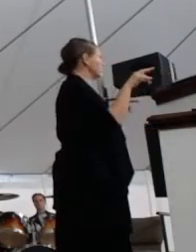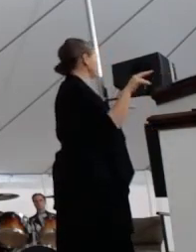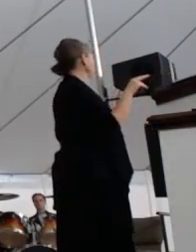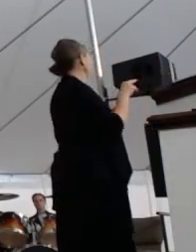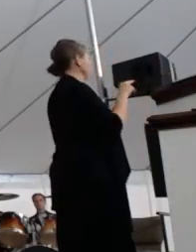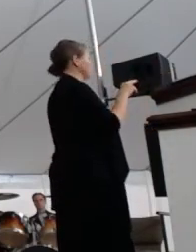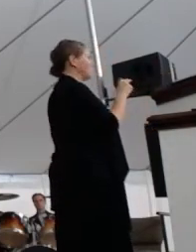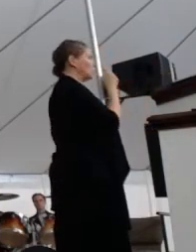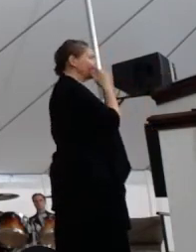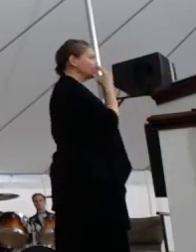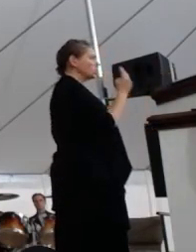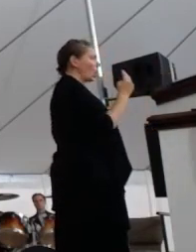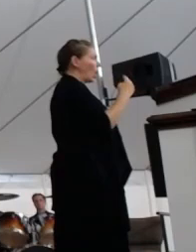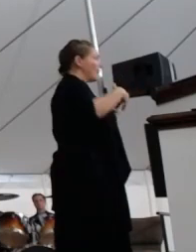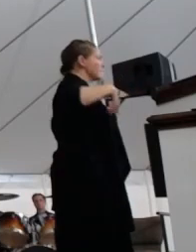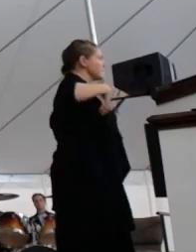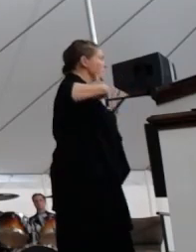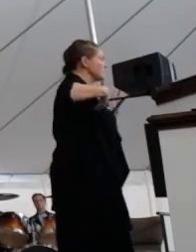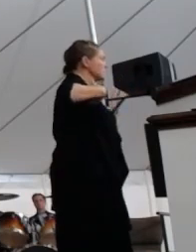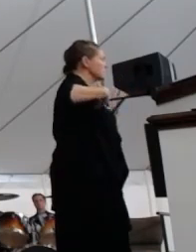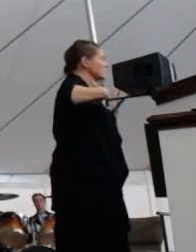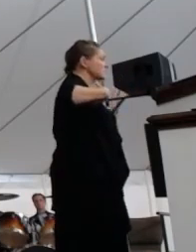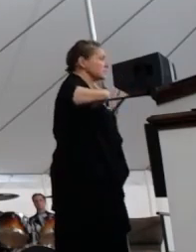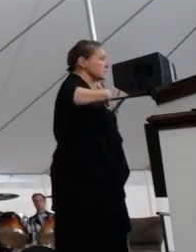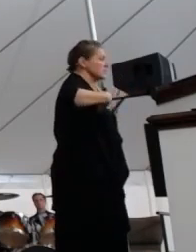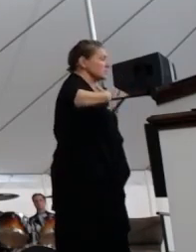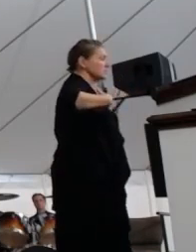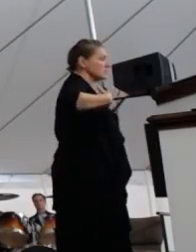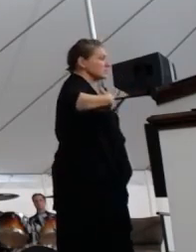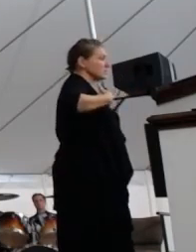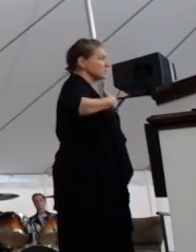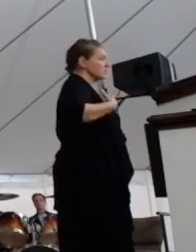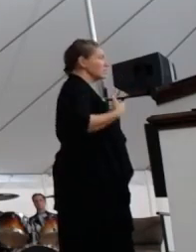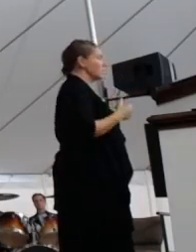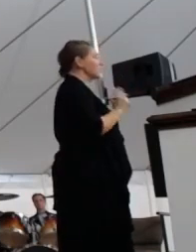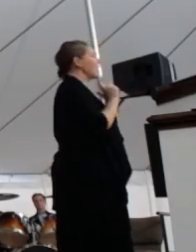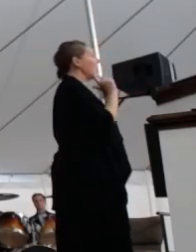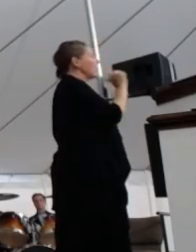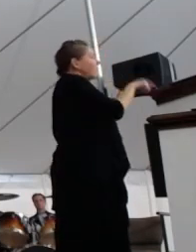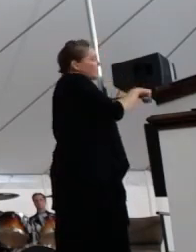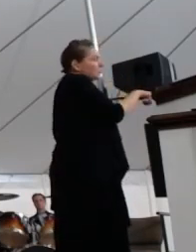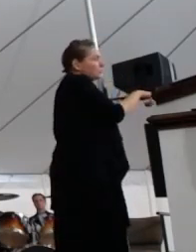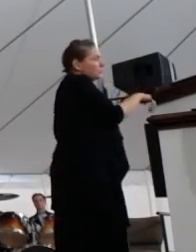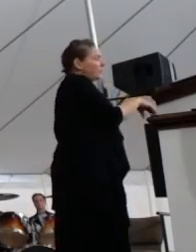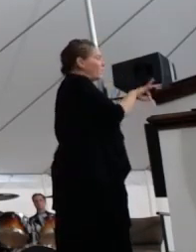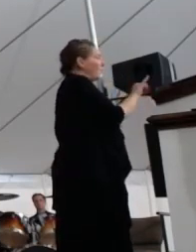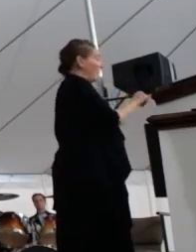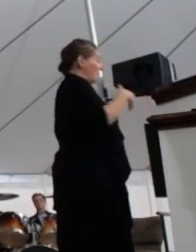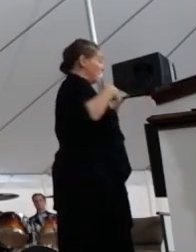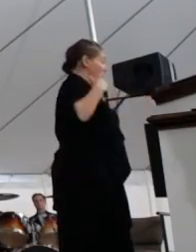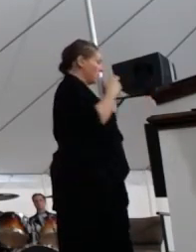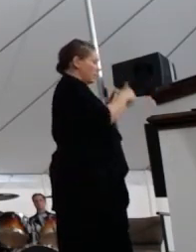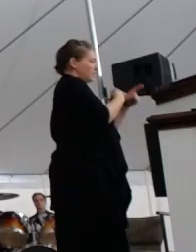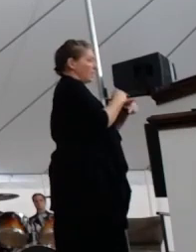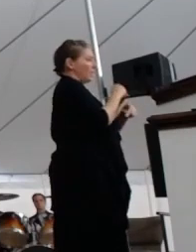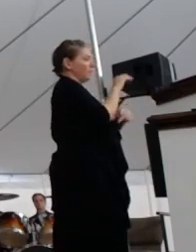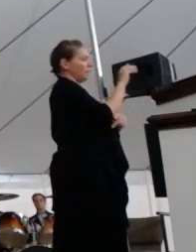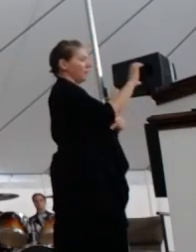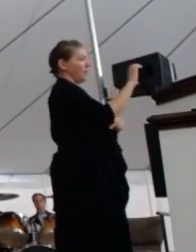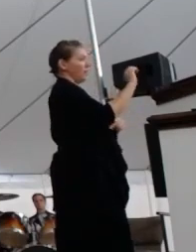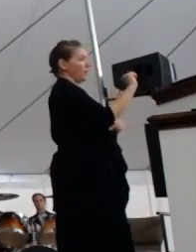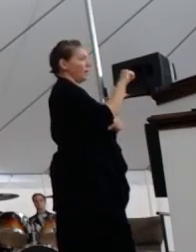around, she saw little monkeys. Later on, it was identified to be Cambodian monkeys. And they began